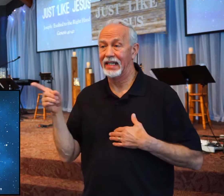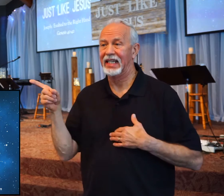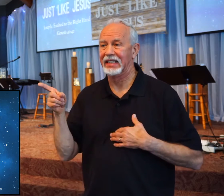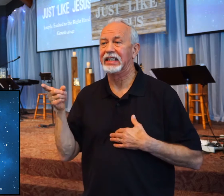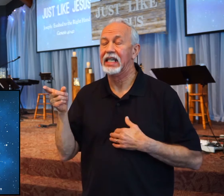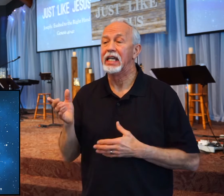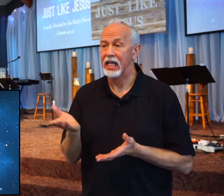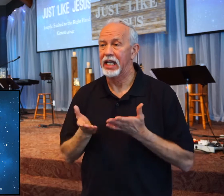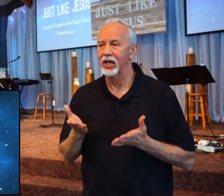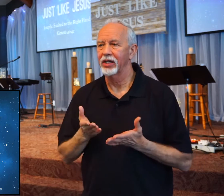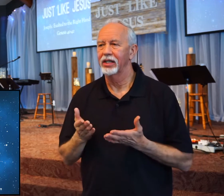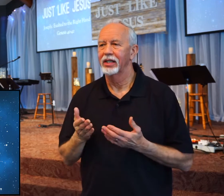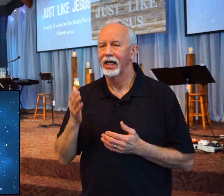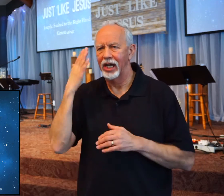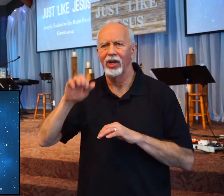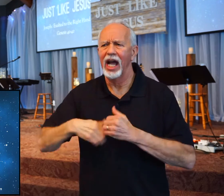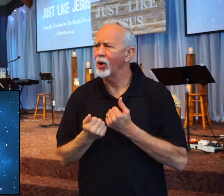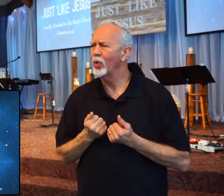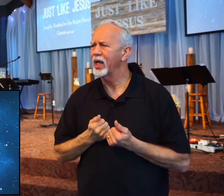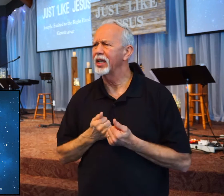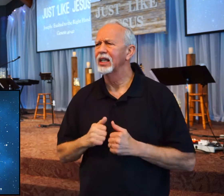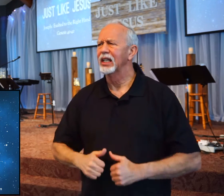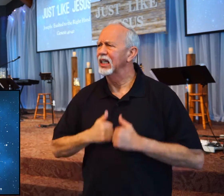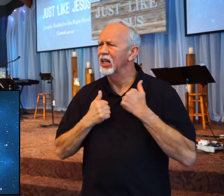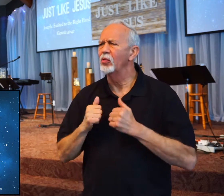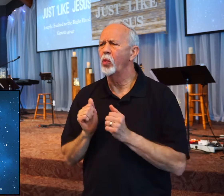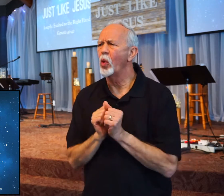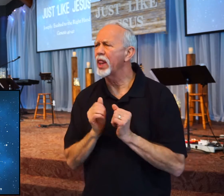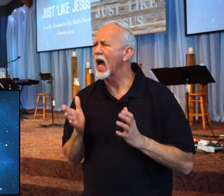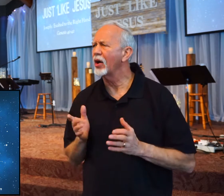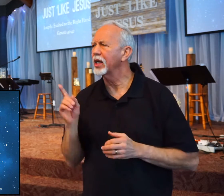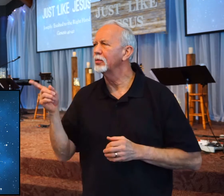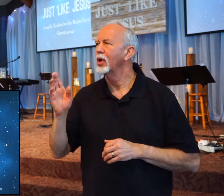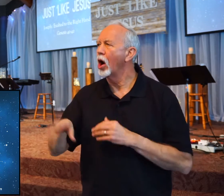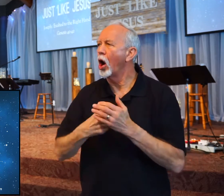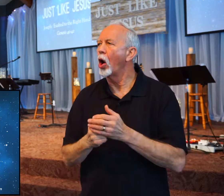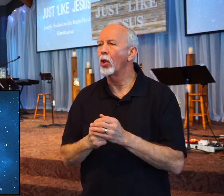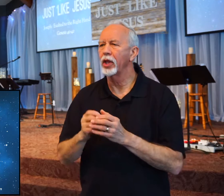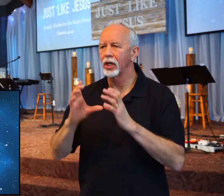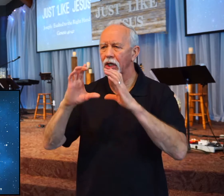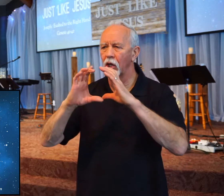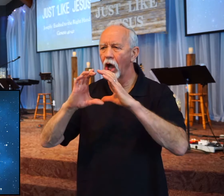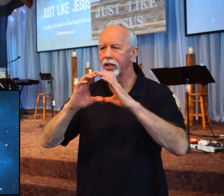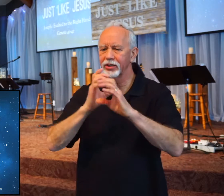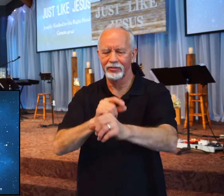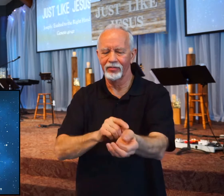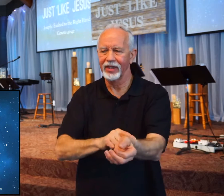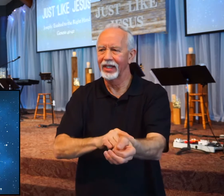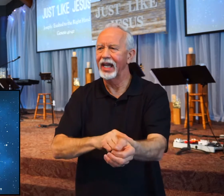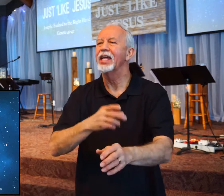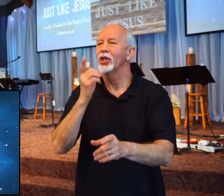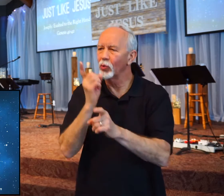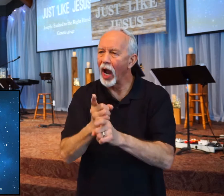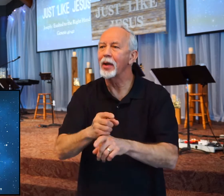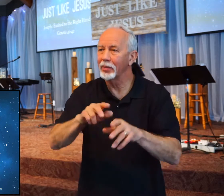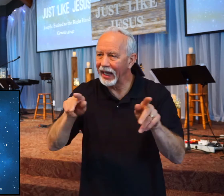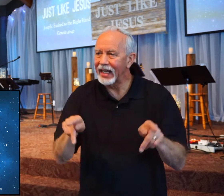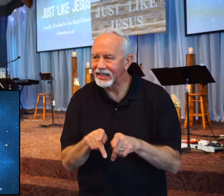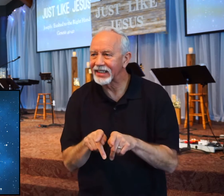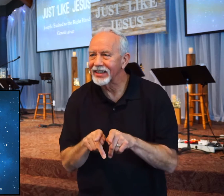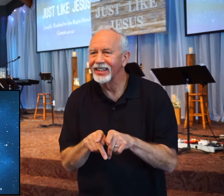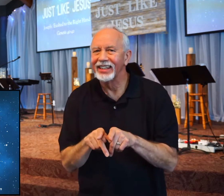how we survive without him, because I noticed that already all the clocks are put in their right place,